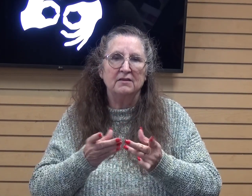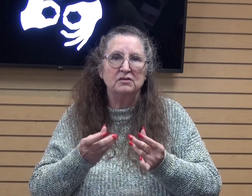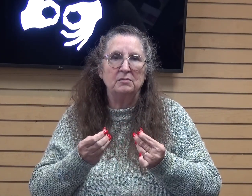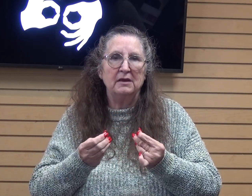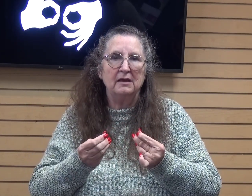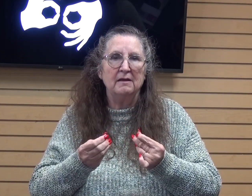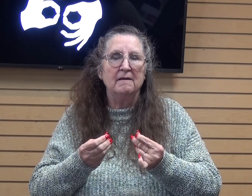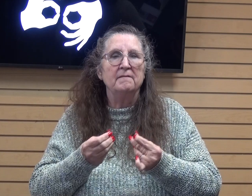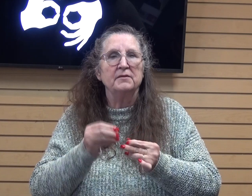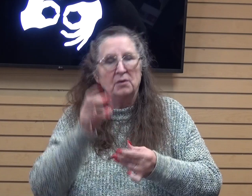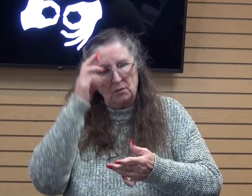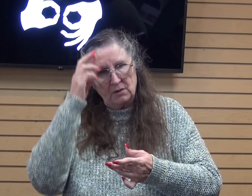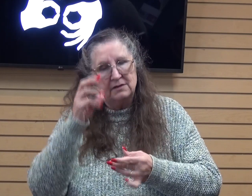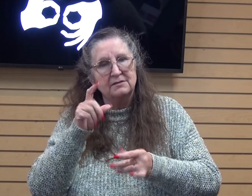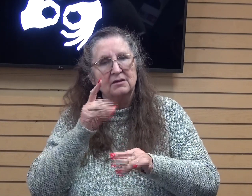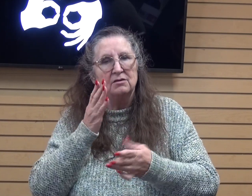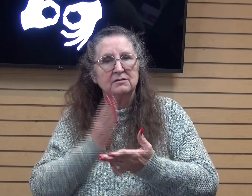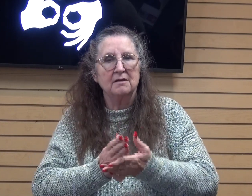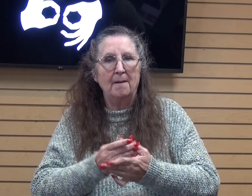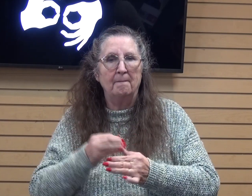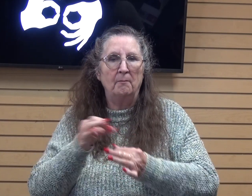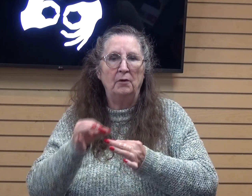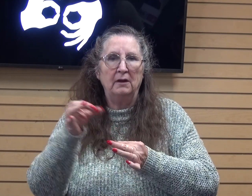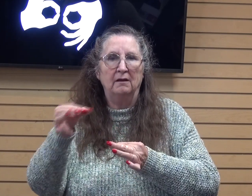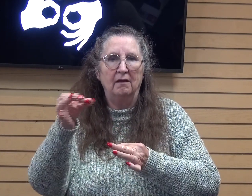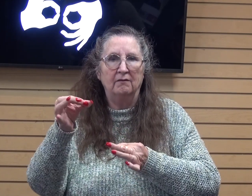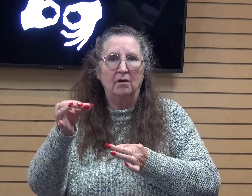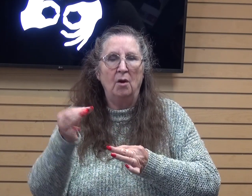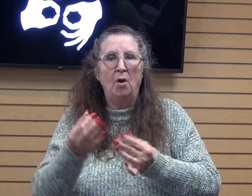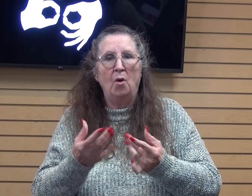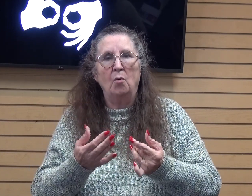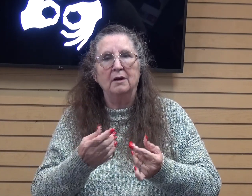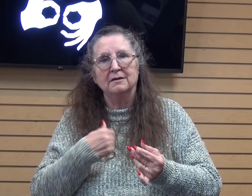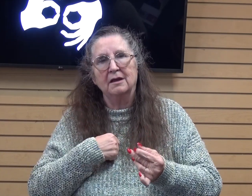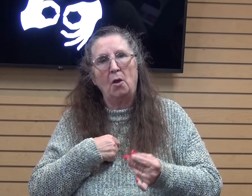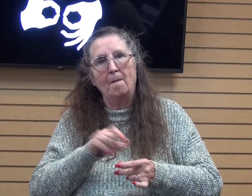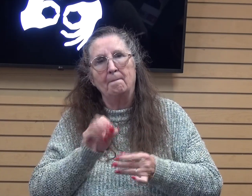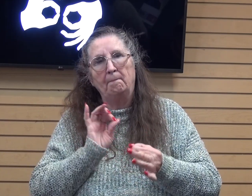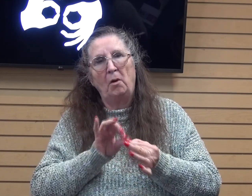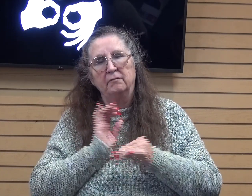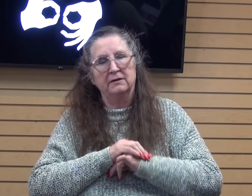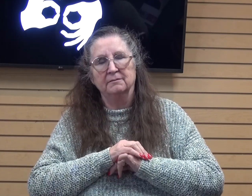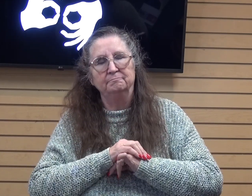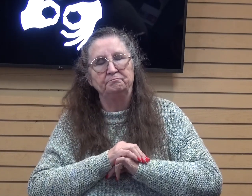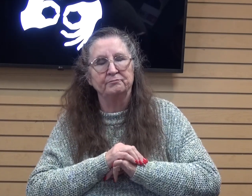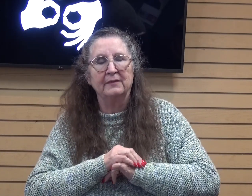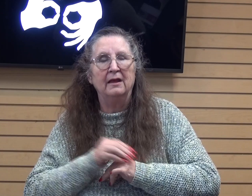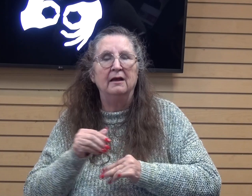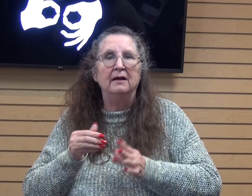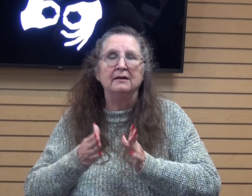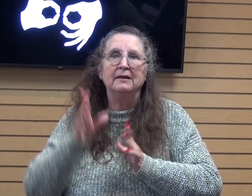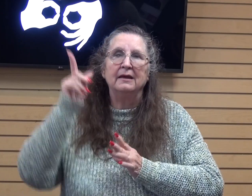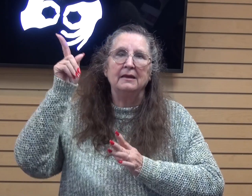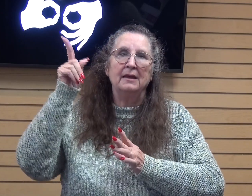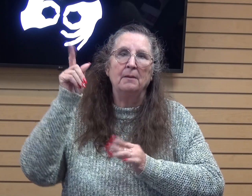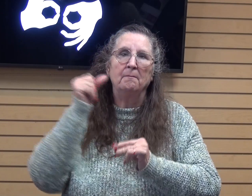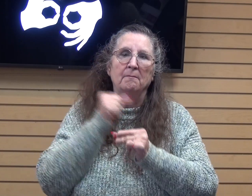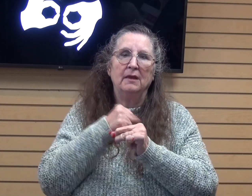procrastinating or waiting until you get it right. Let Him get you right by serving